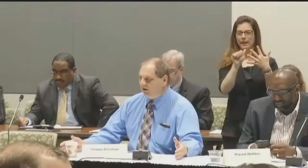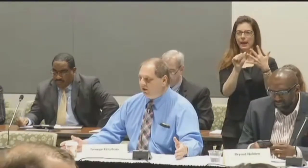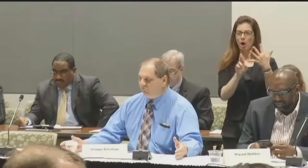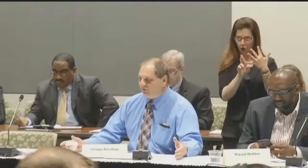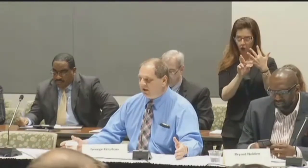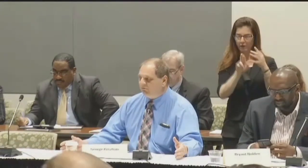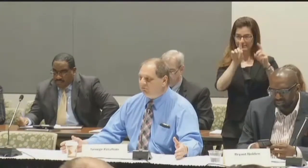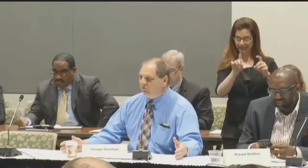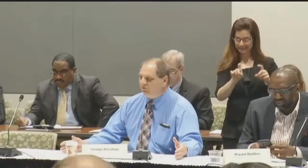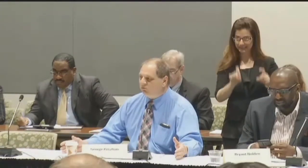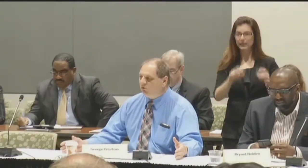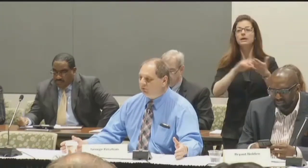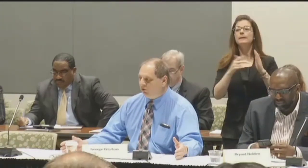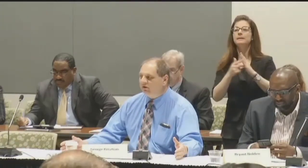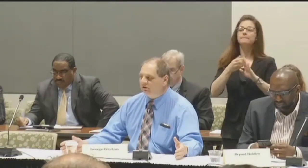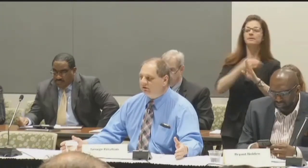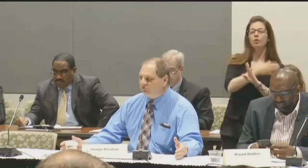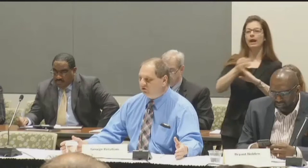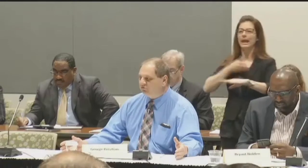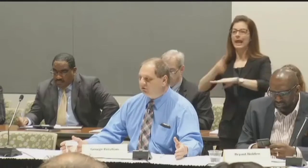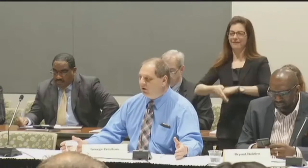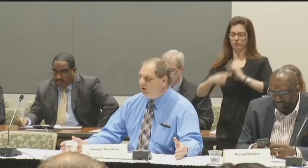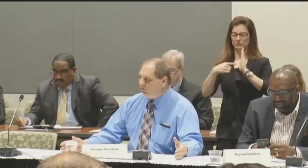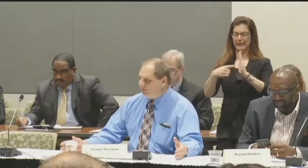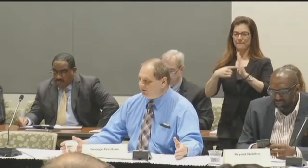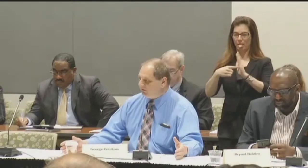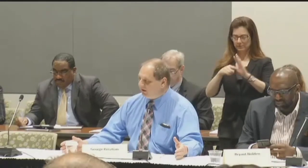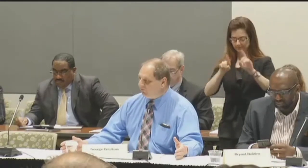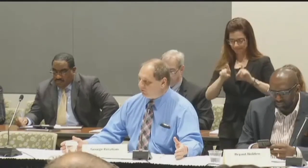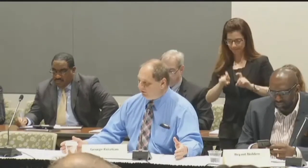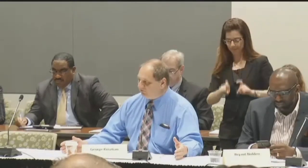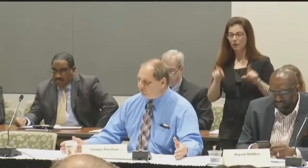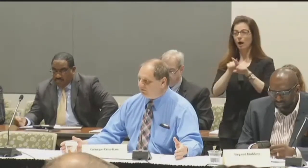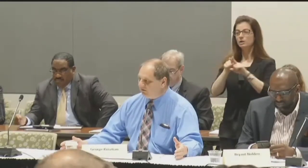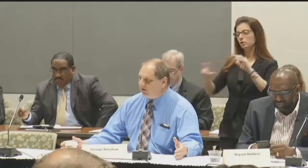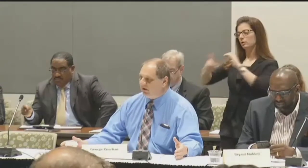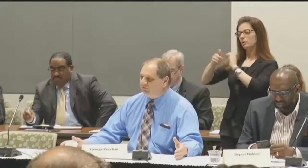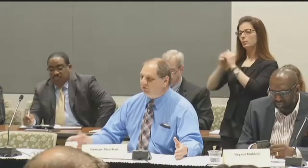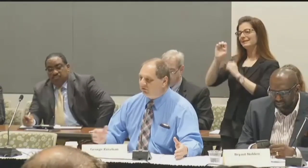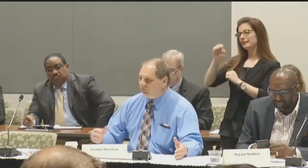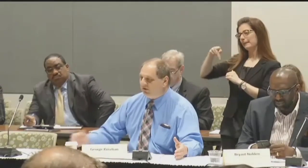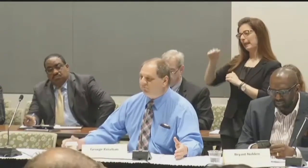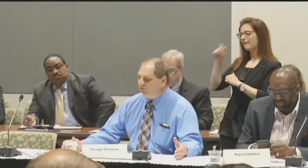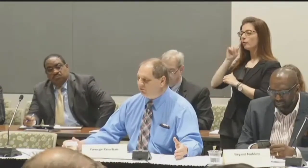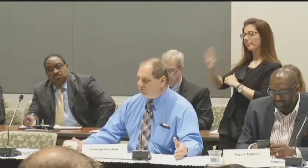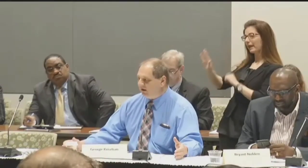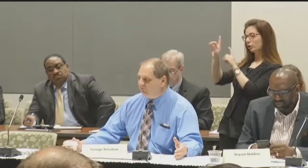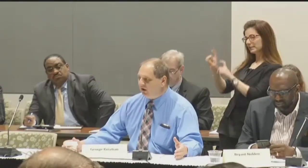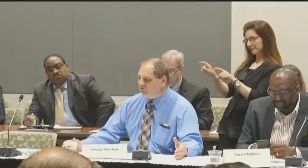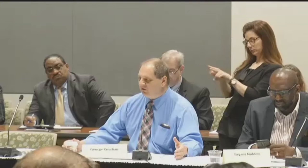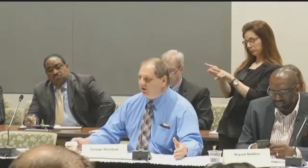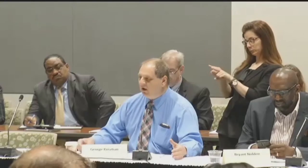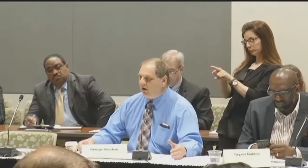samples for mine removal, and we'll be working in conjunction with the EPA with their testing. And so as we get further into